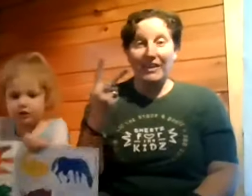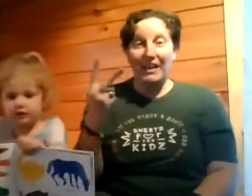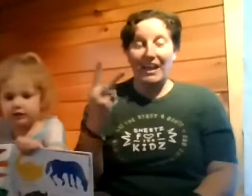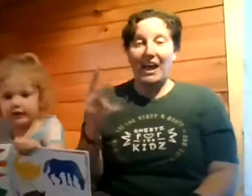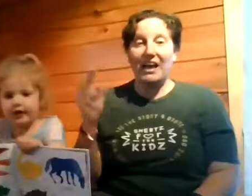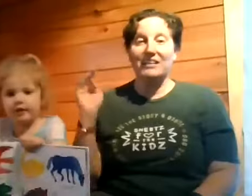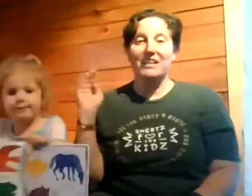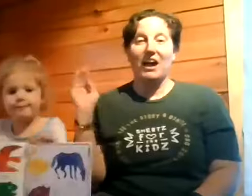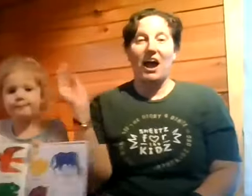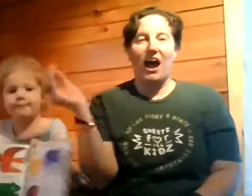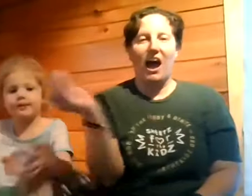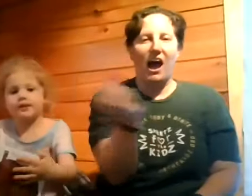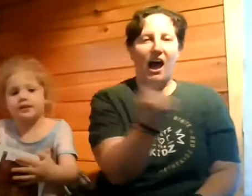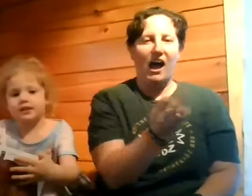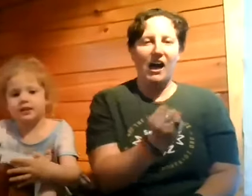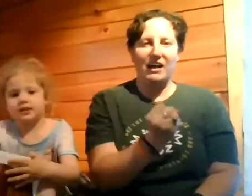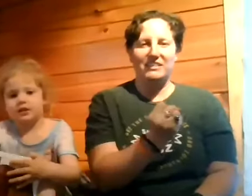looking at me.